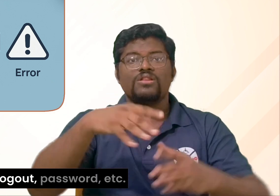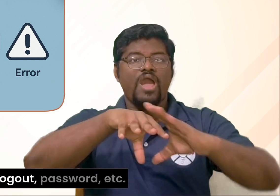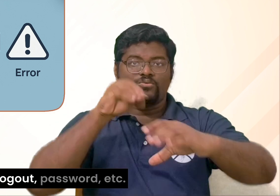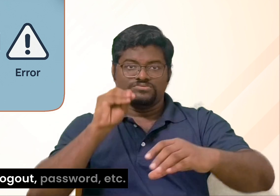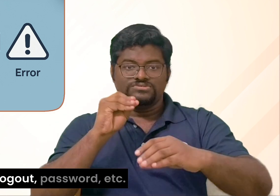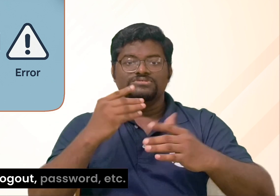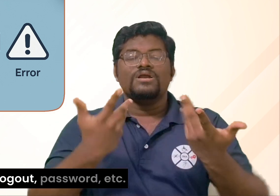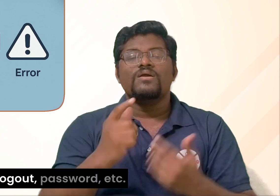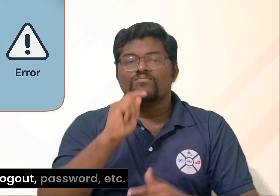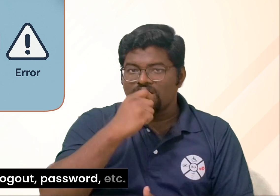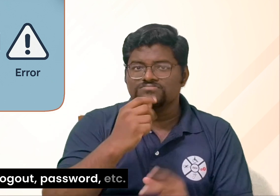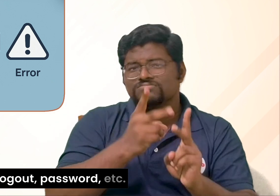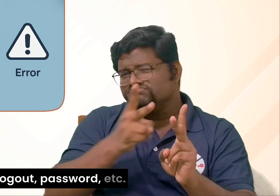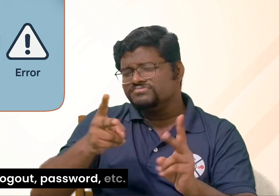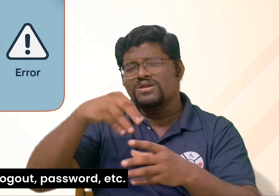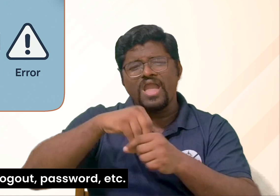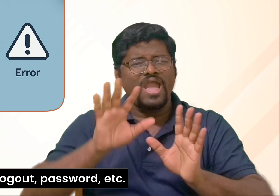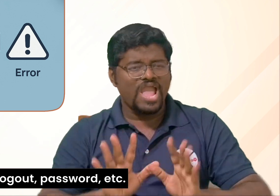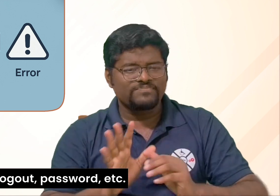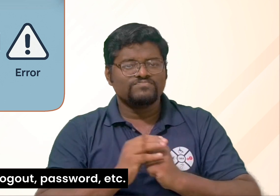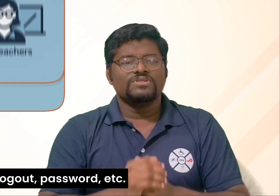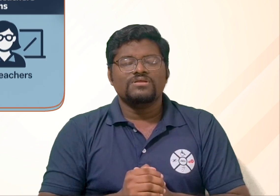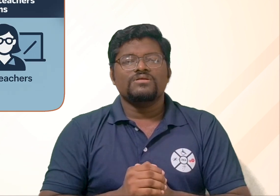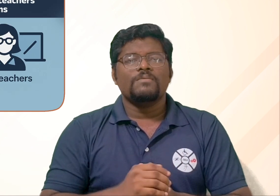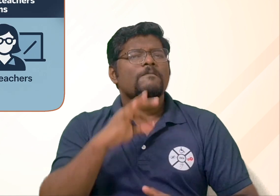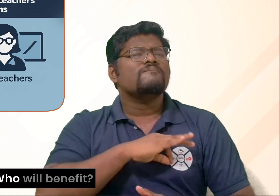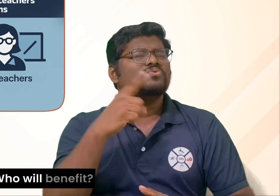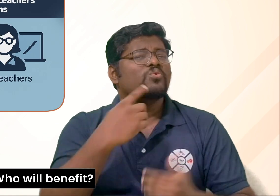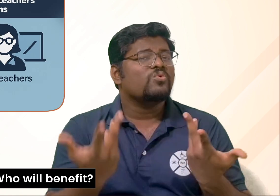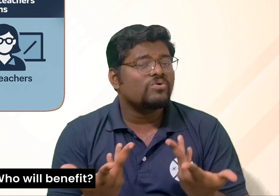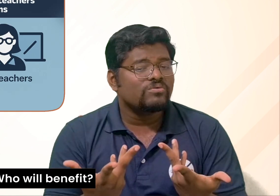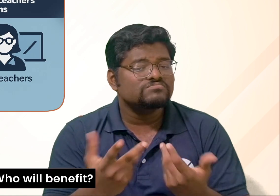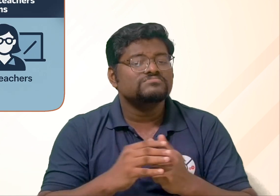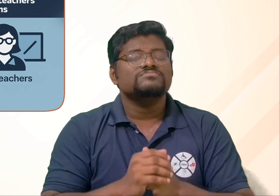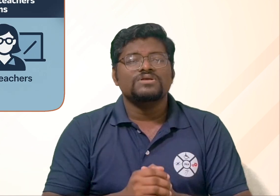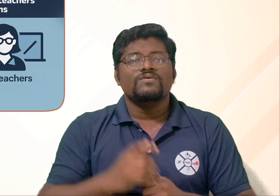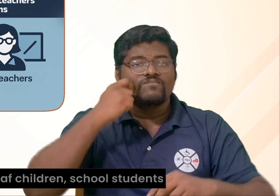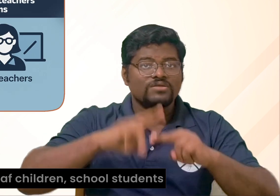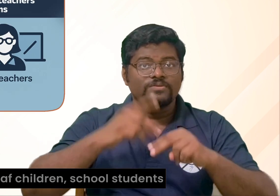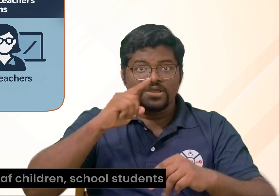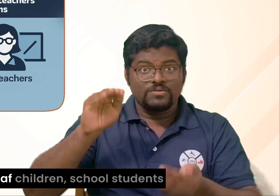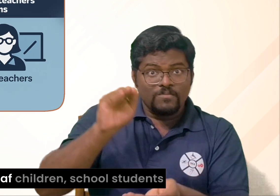logout, password, etc. Who will benefit? Parents of deaf